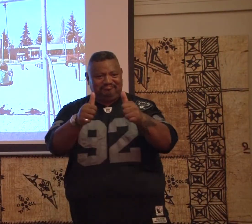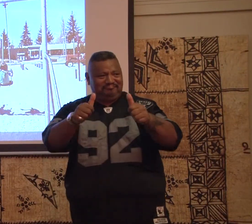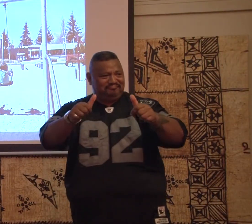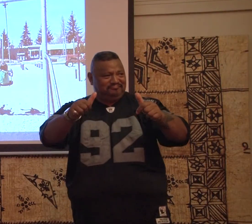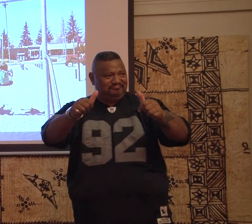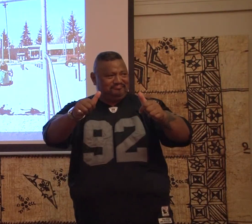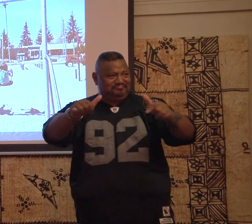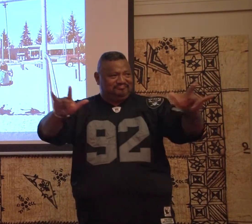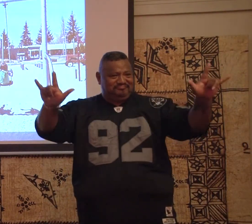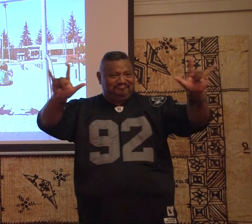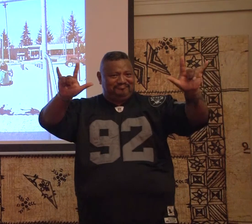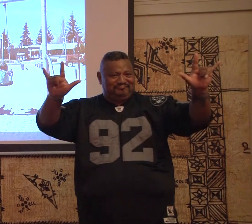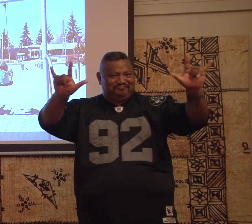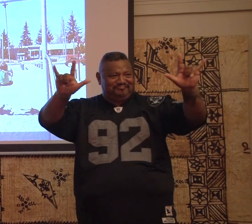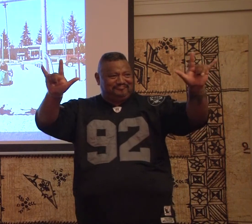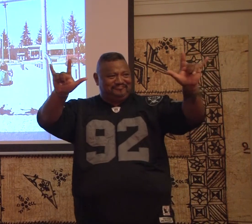Choice.